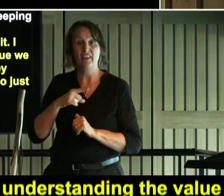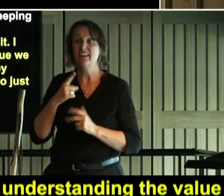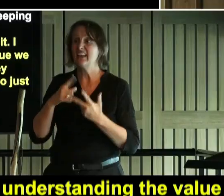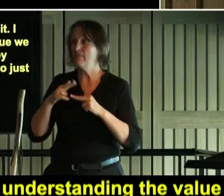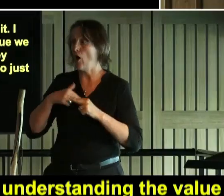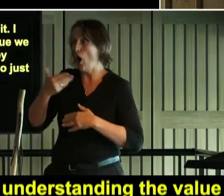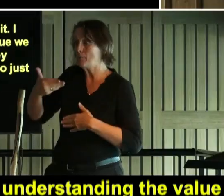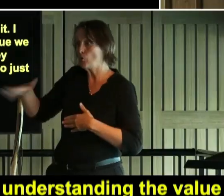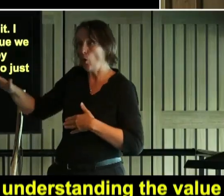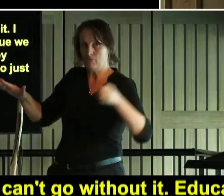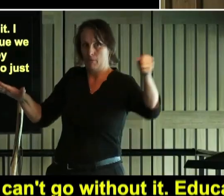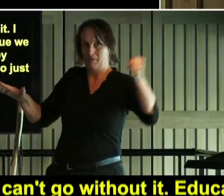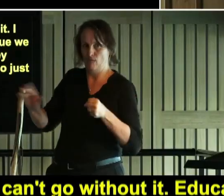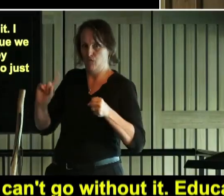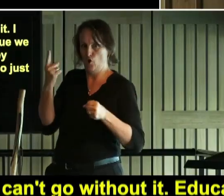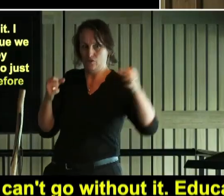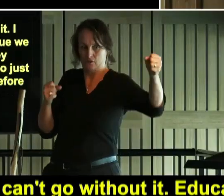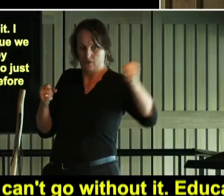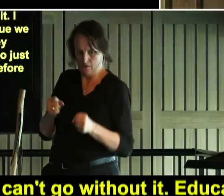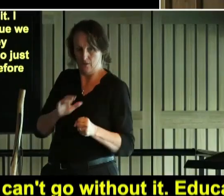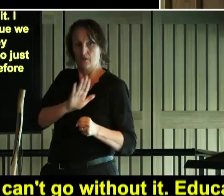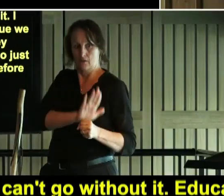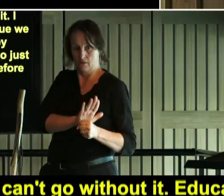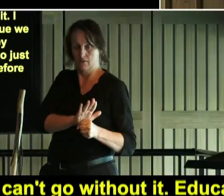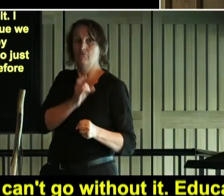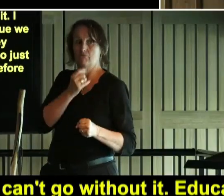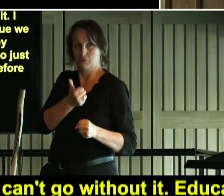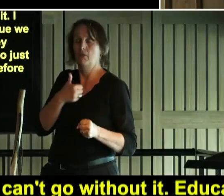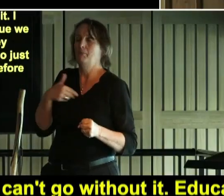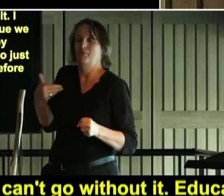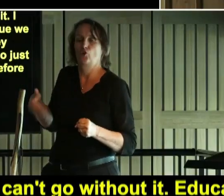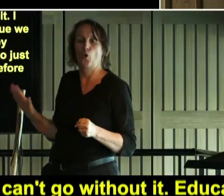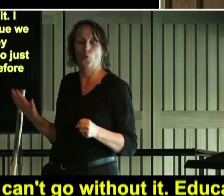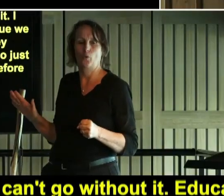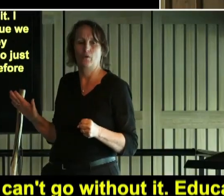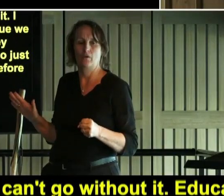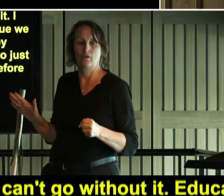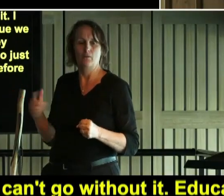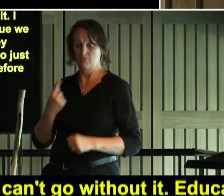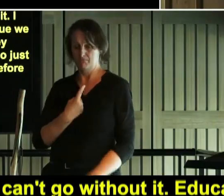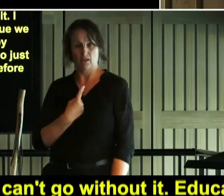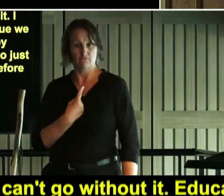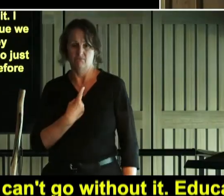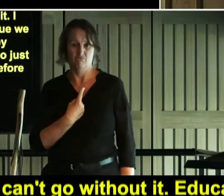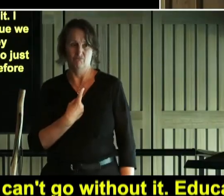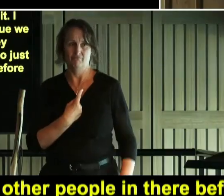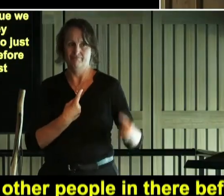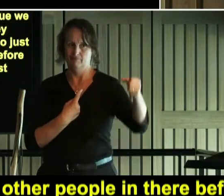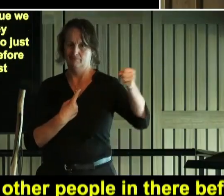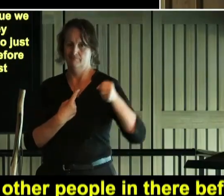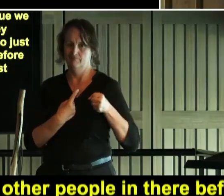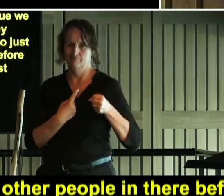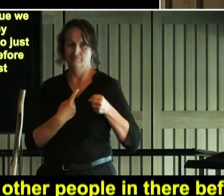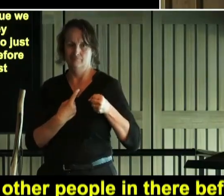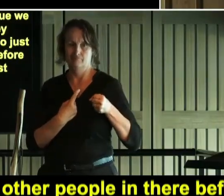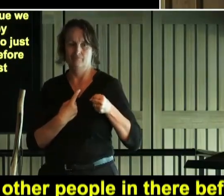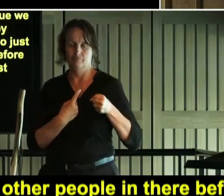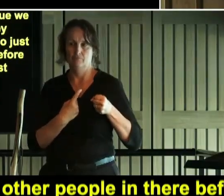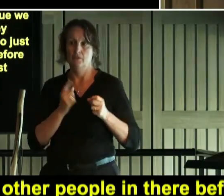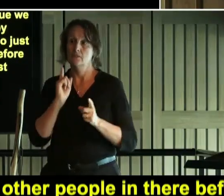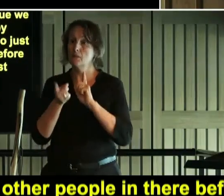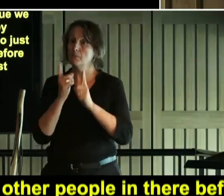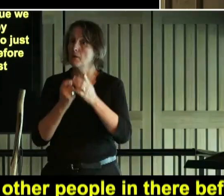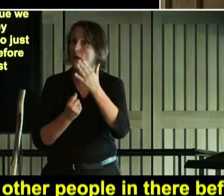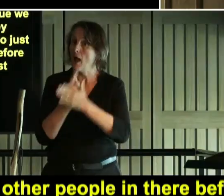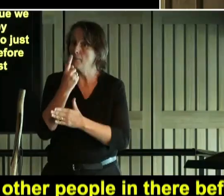leave and settled in. So it's about not just being alone all the time. An example is, and sometimes what